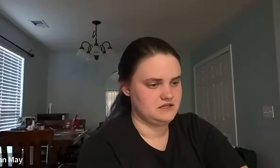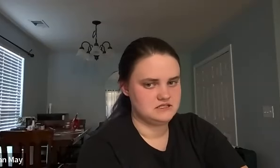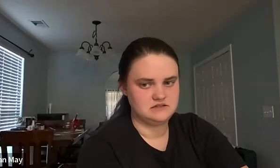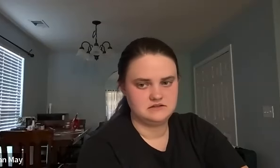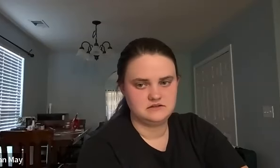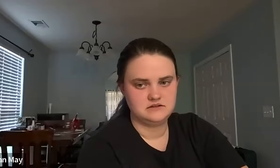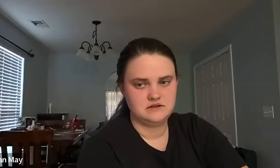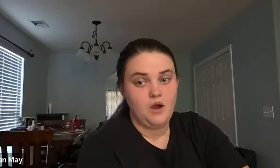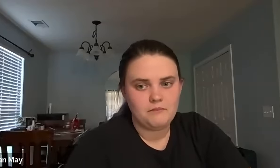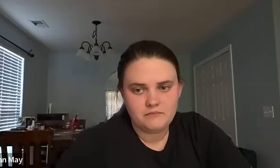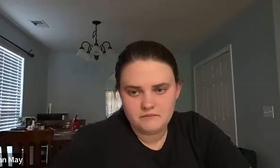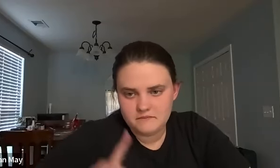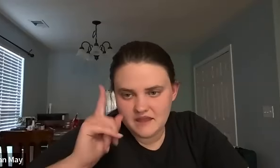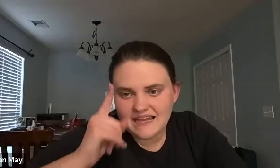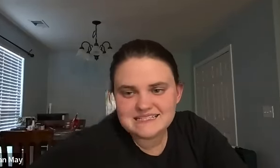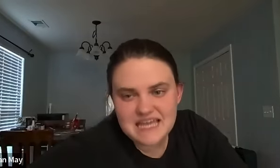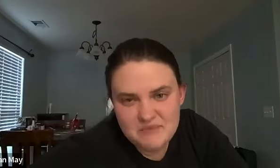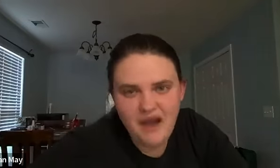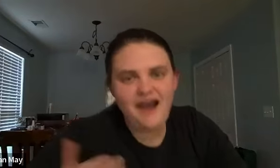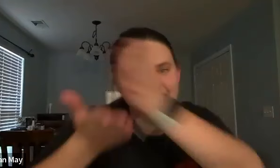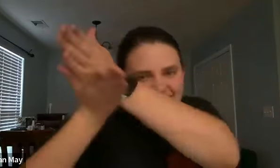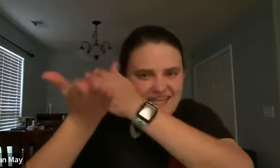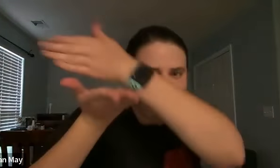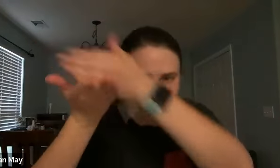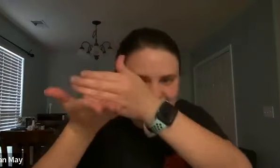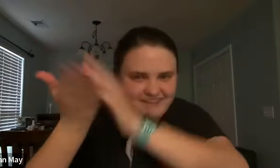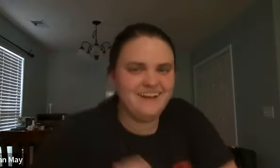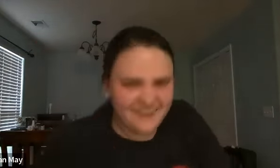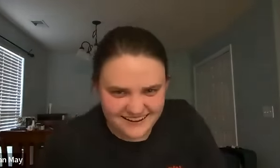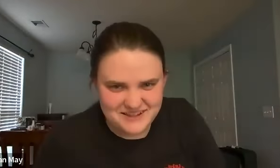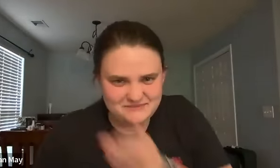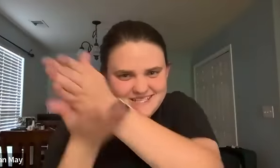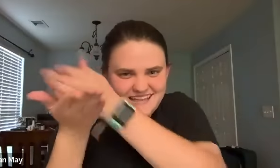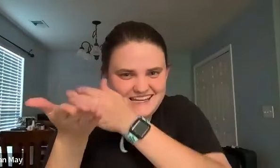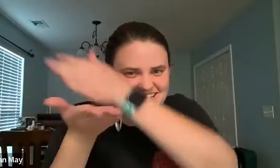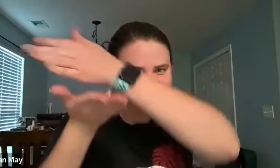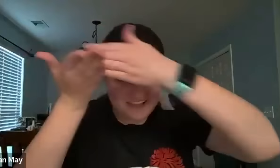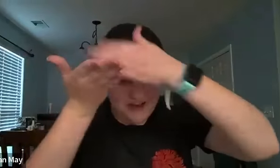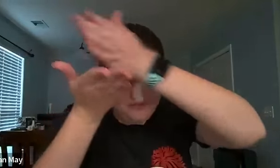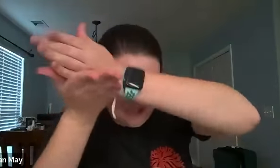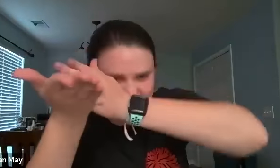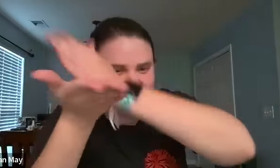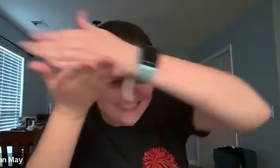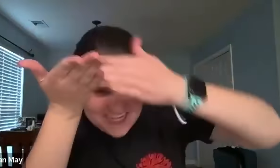list. I said pie. Miss Katie, I don't think you were paying